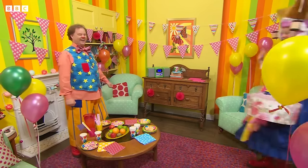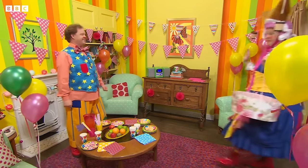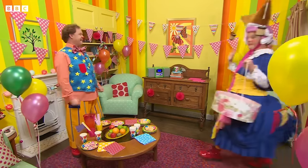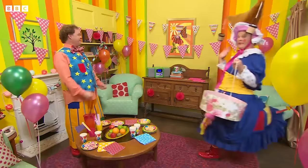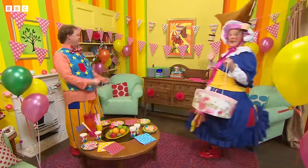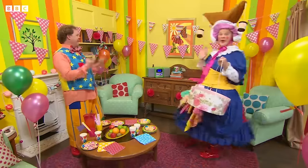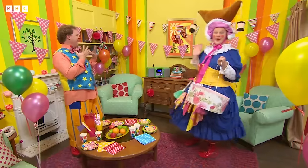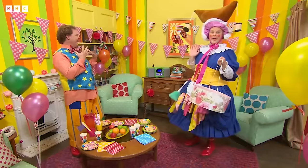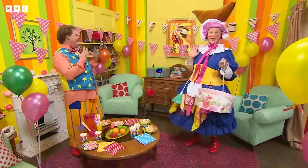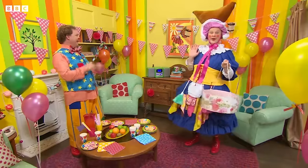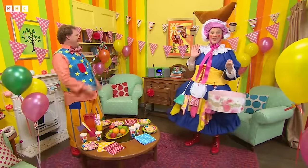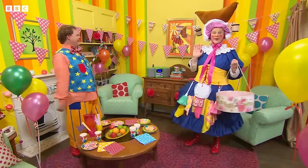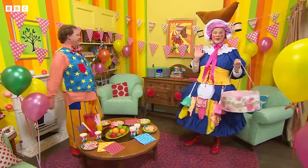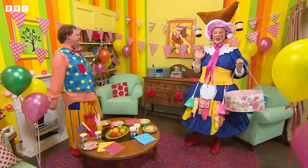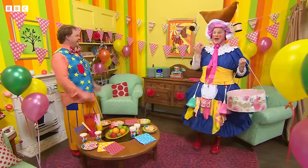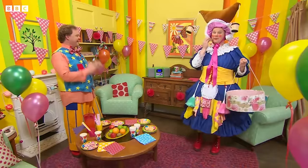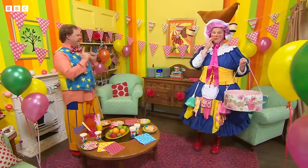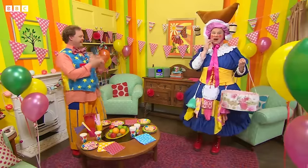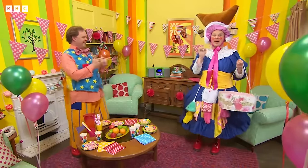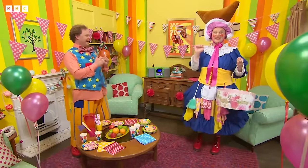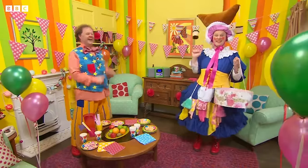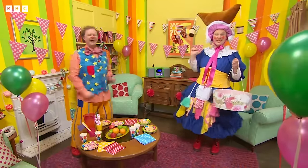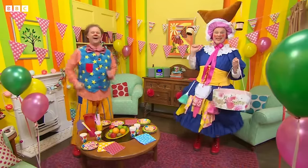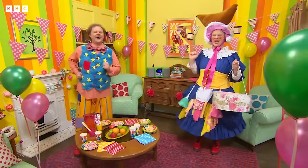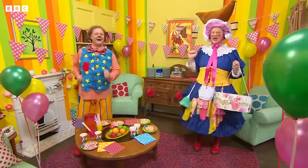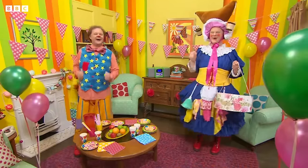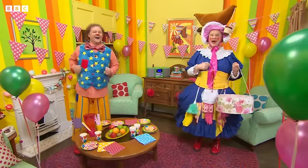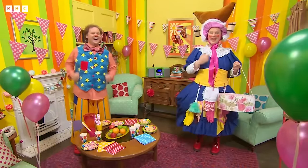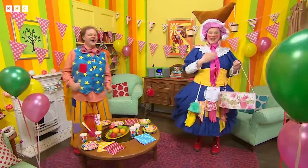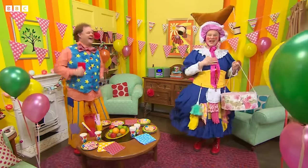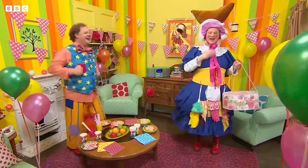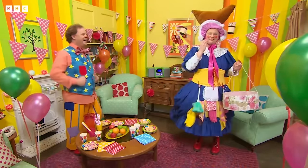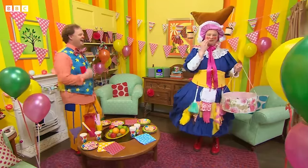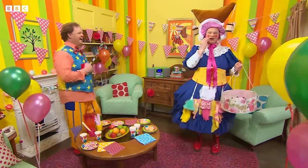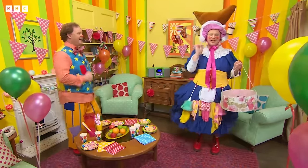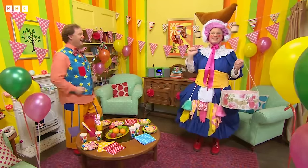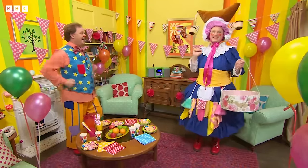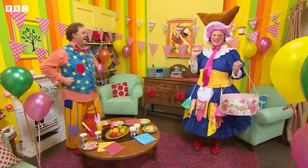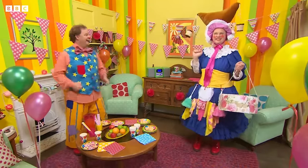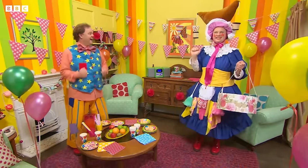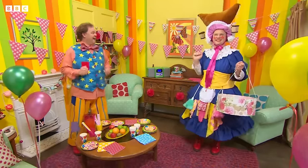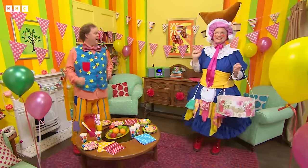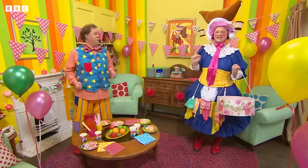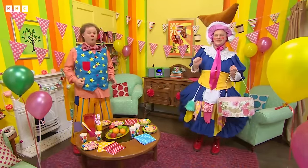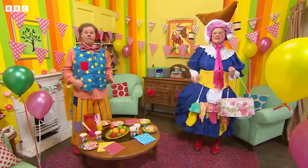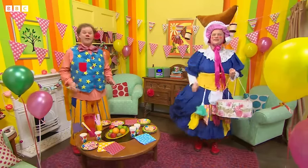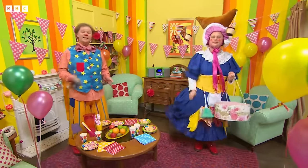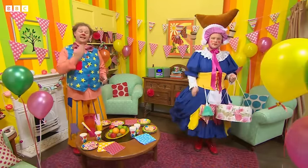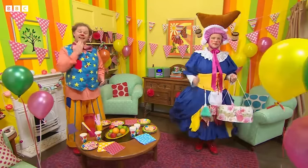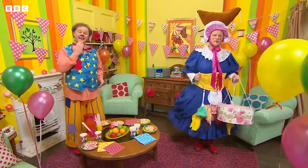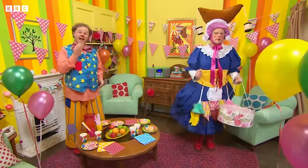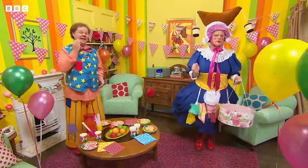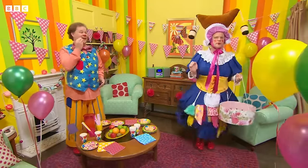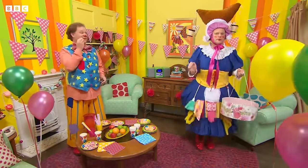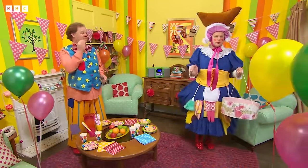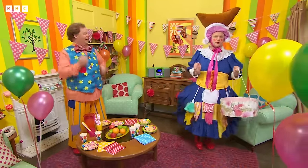Oh, surprise! A party? Oh, I love parties! Well, it's a thank you